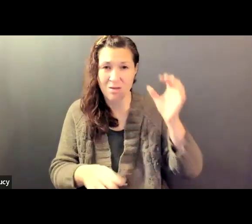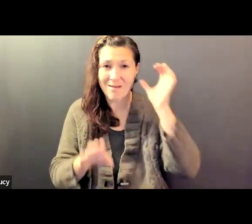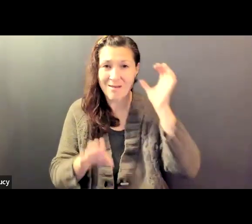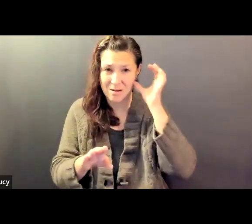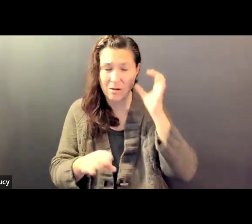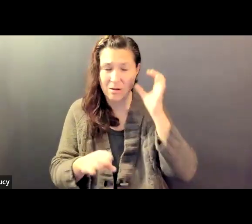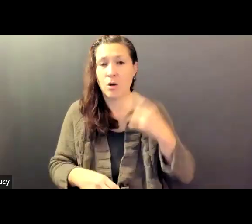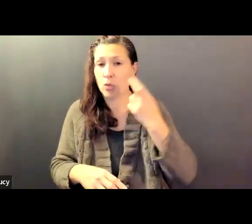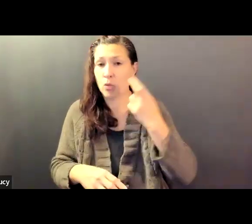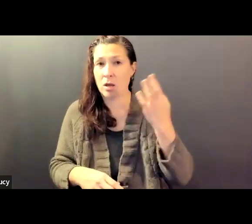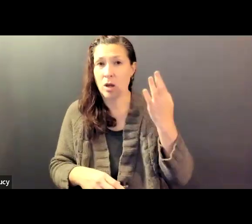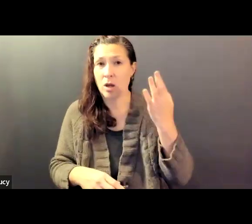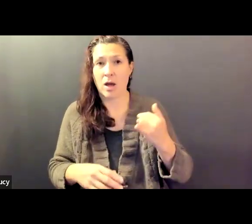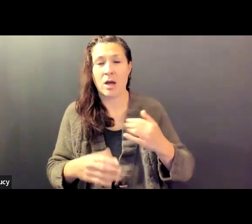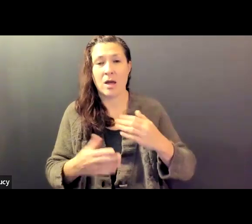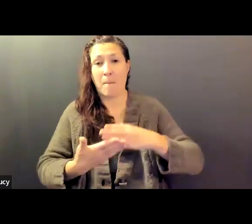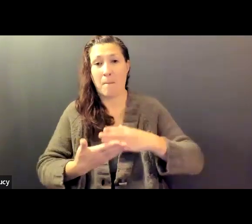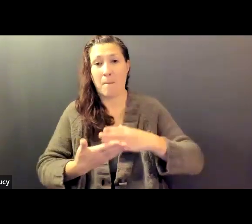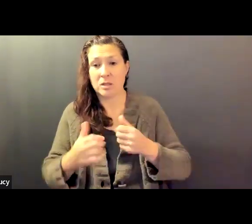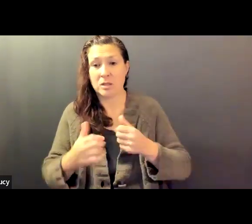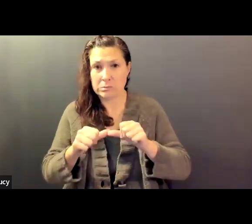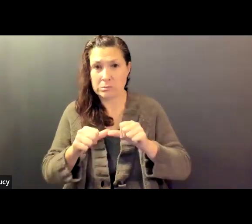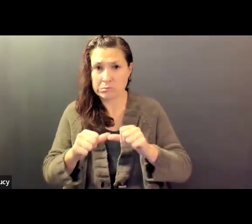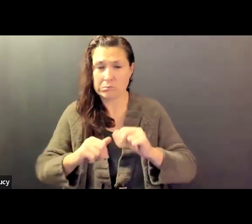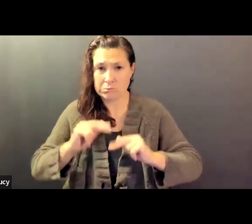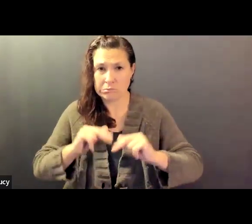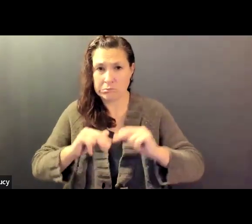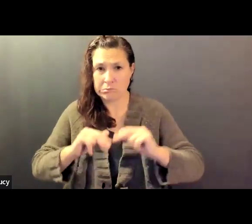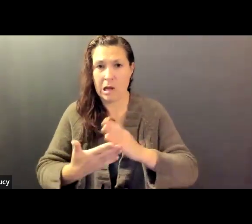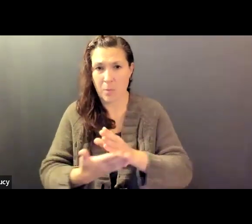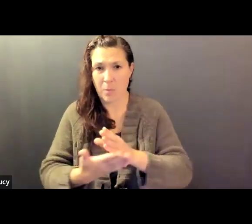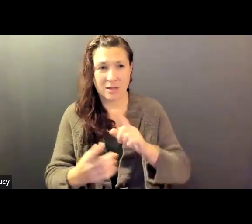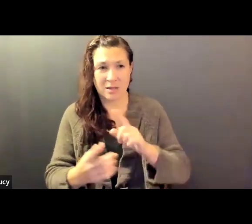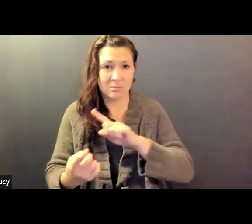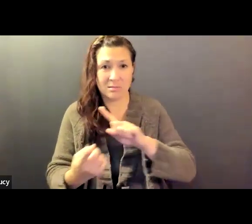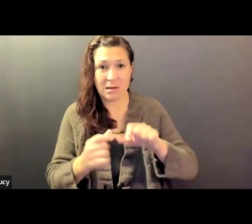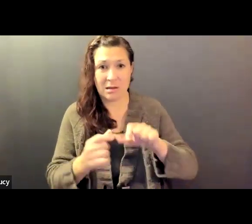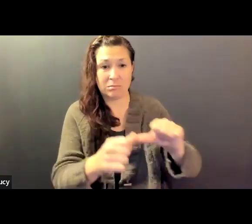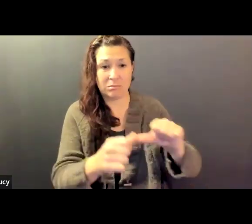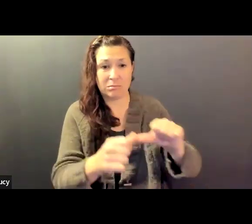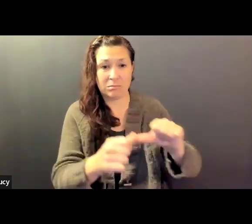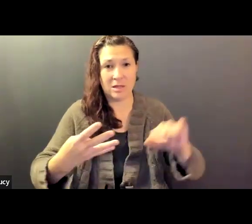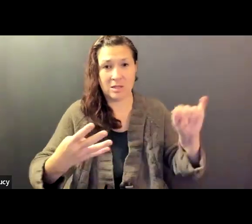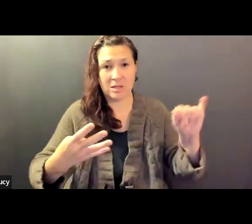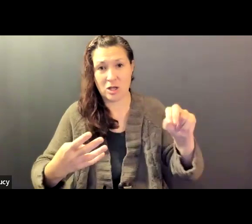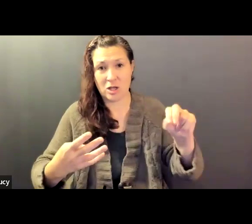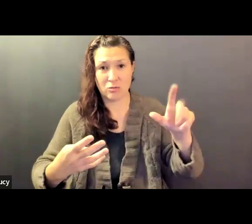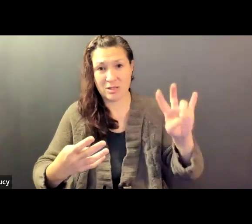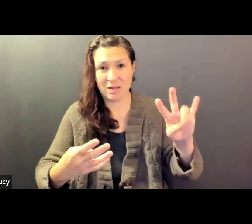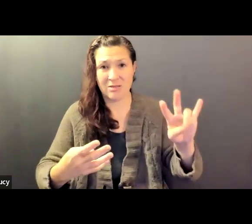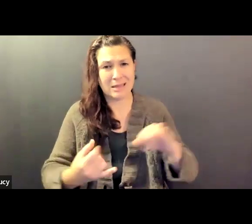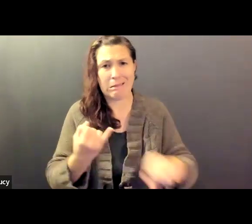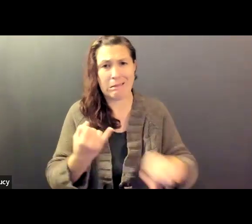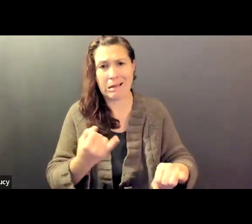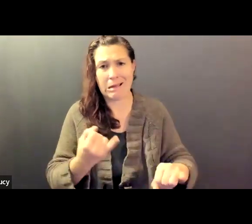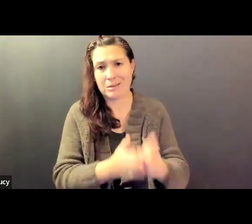we're literally building the budgets with schools until January 27th, like the last possible moment we need to prep the documents for you. It